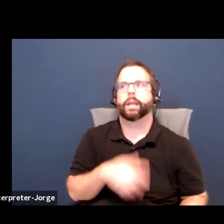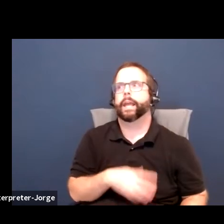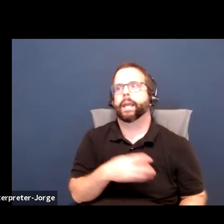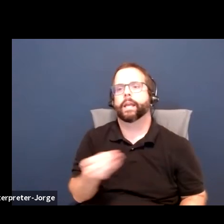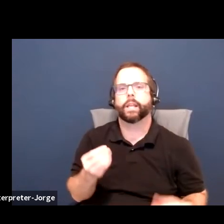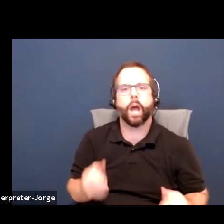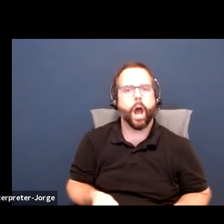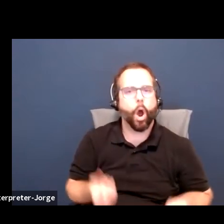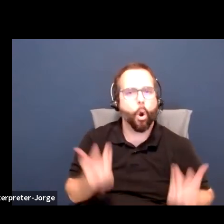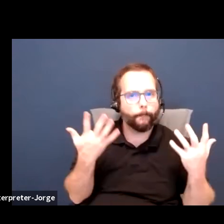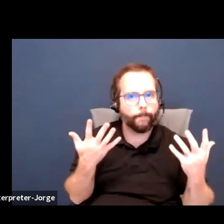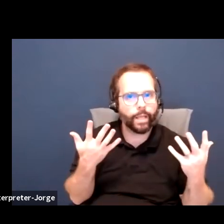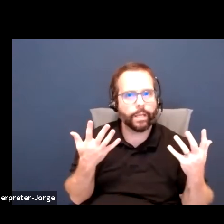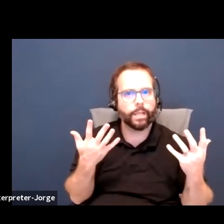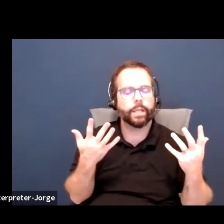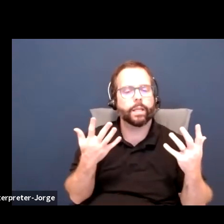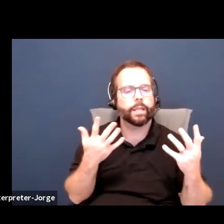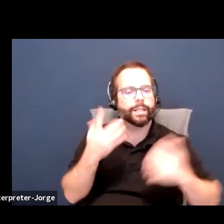payers. Who were the payers? We had 58%,